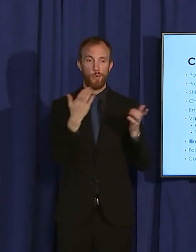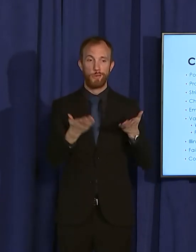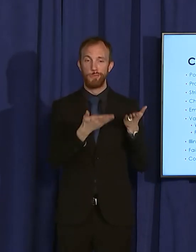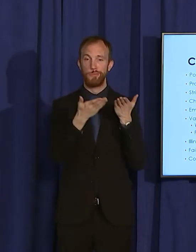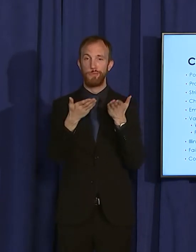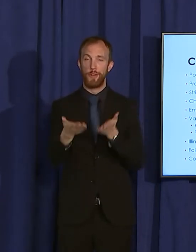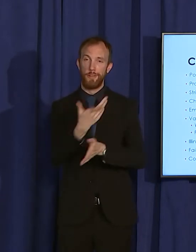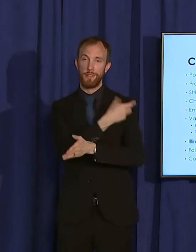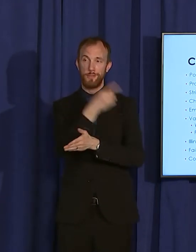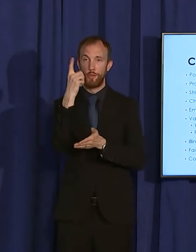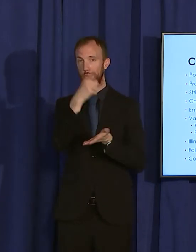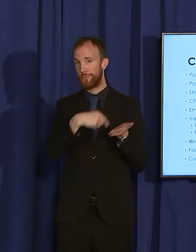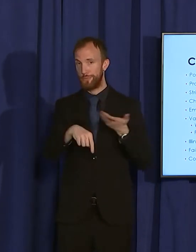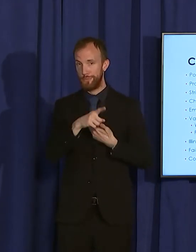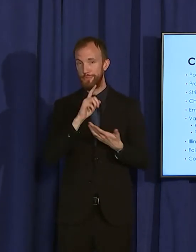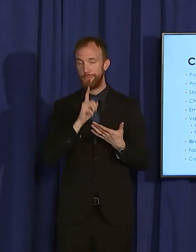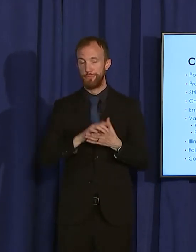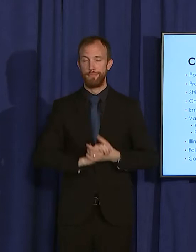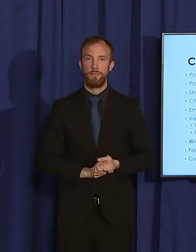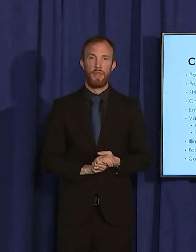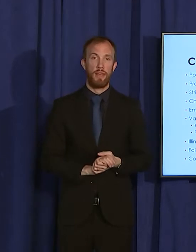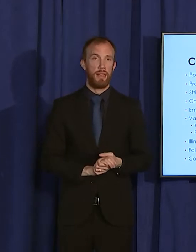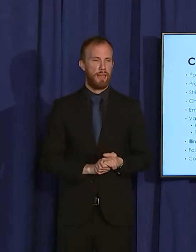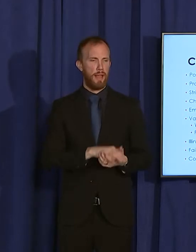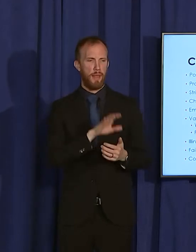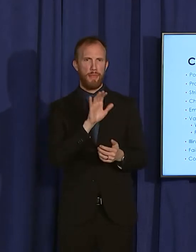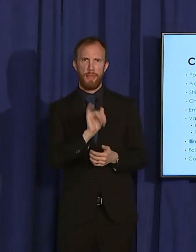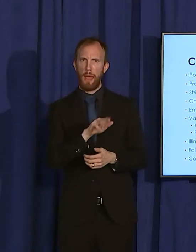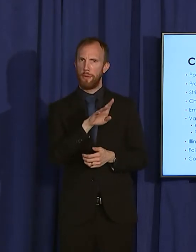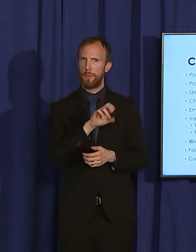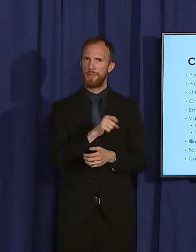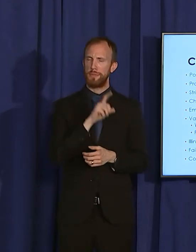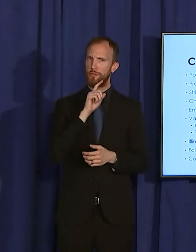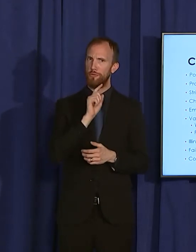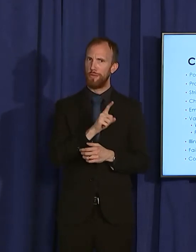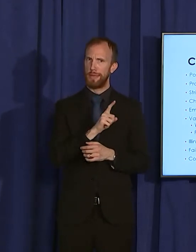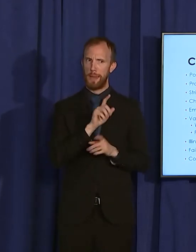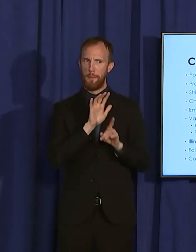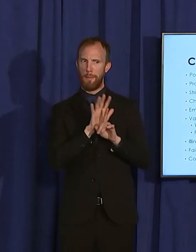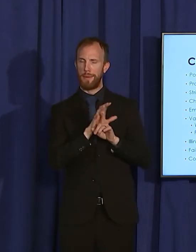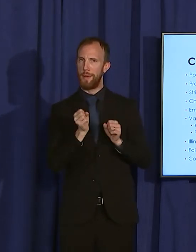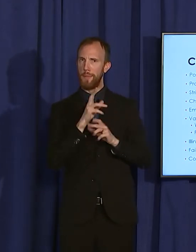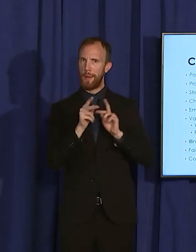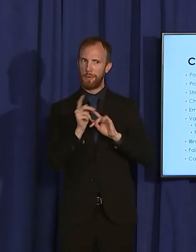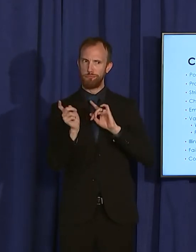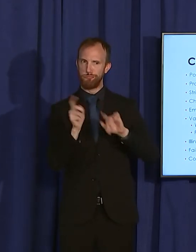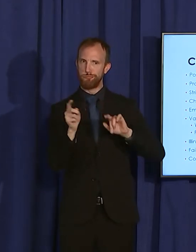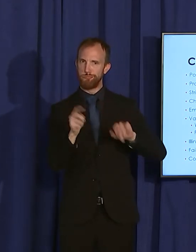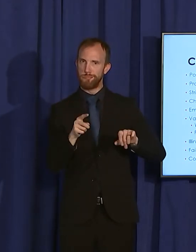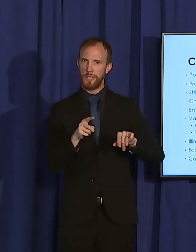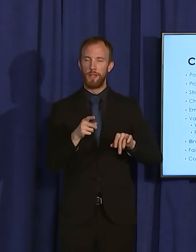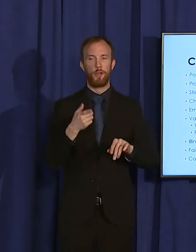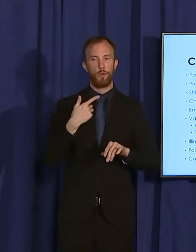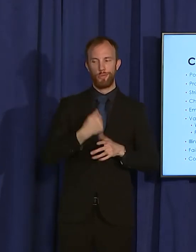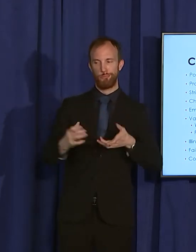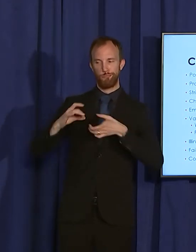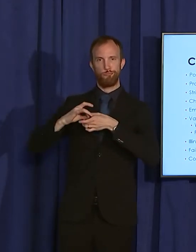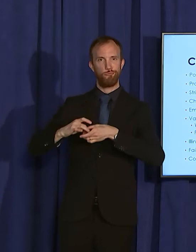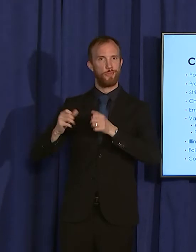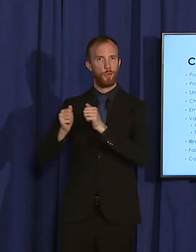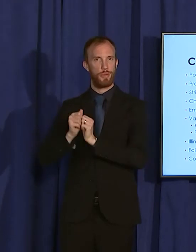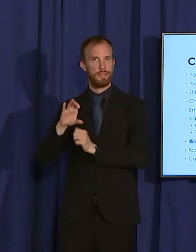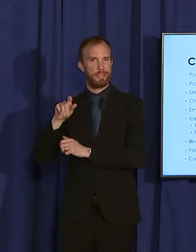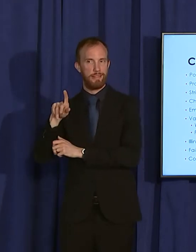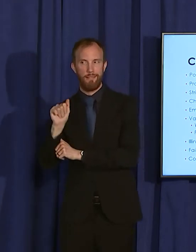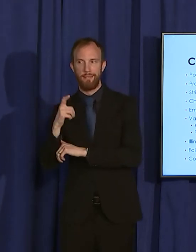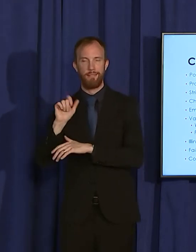for people to get vaccinated. This has been very popular. We are working with CTA. We're making more of these buses to become vaccination